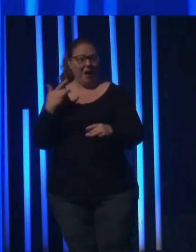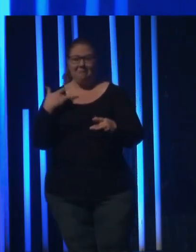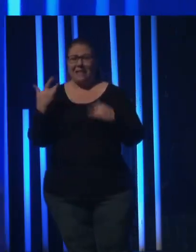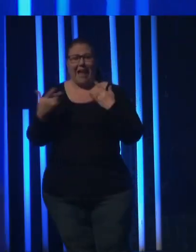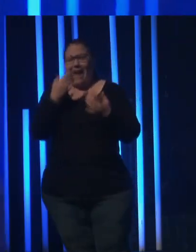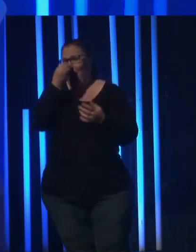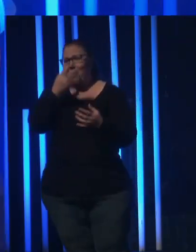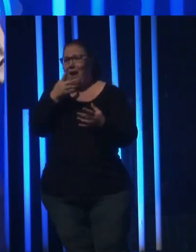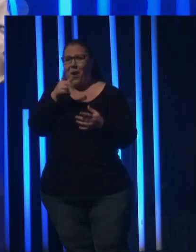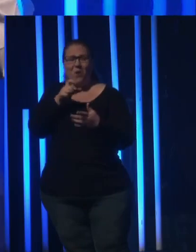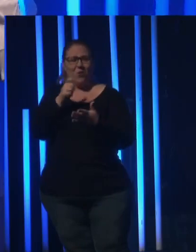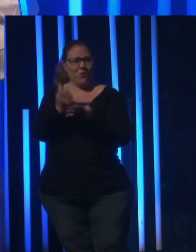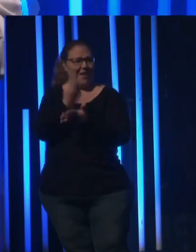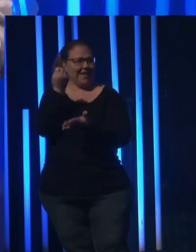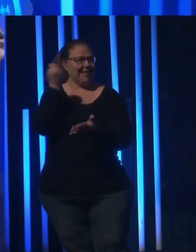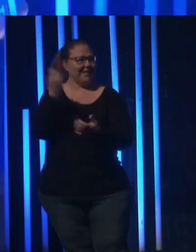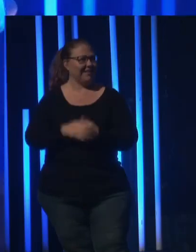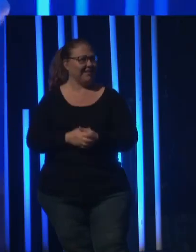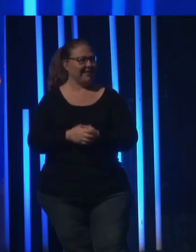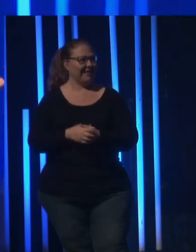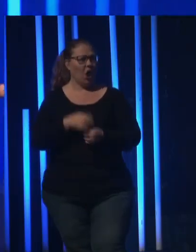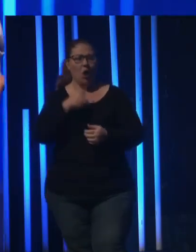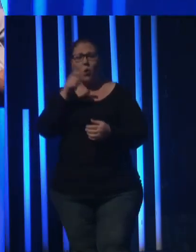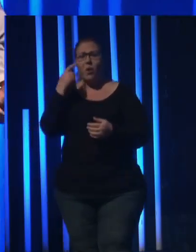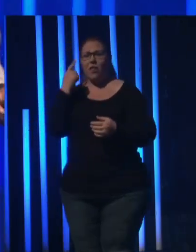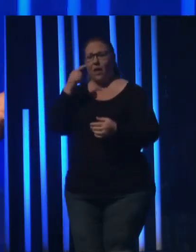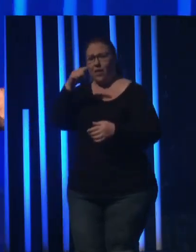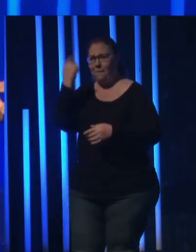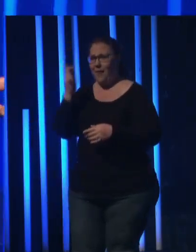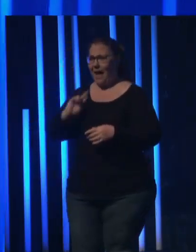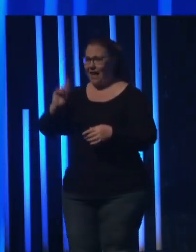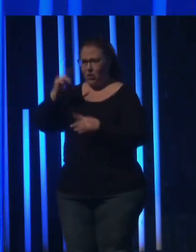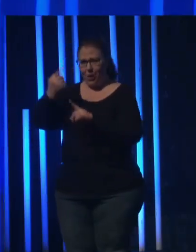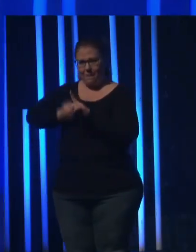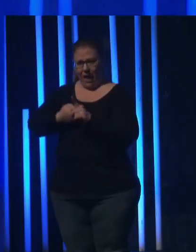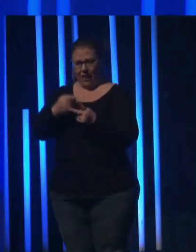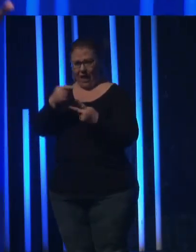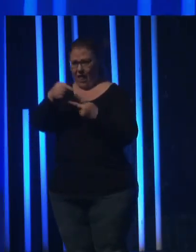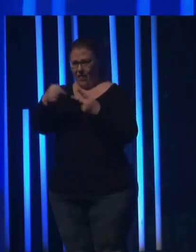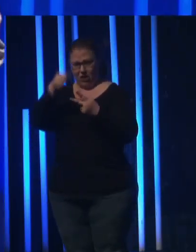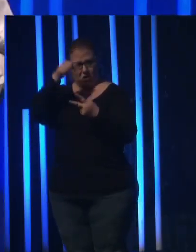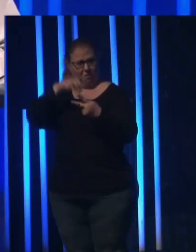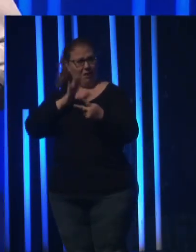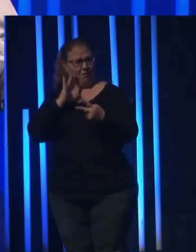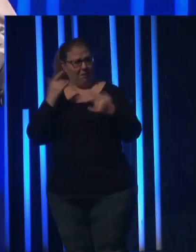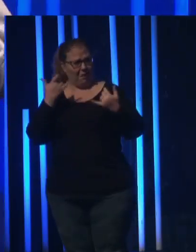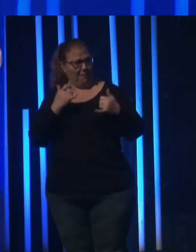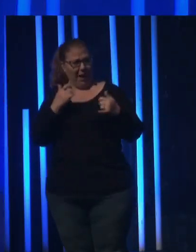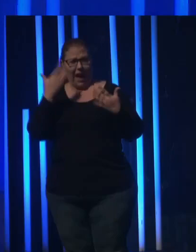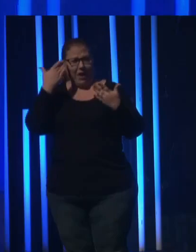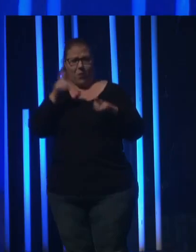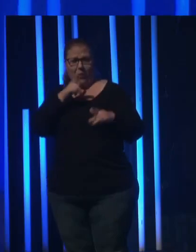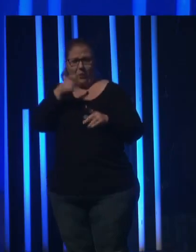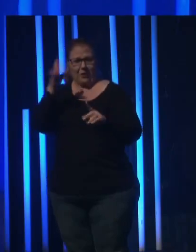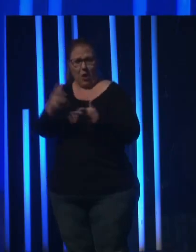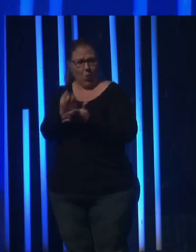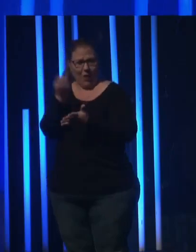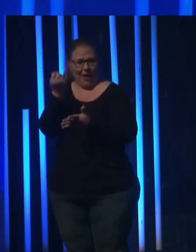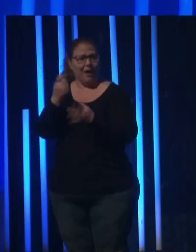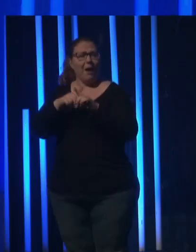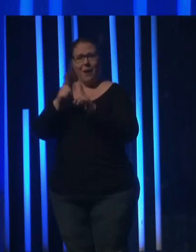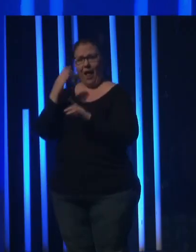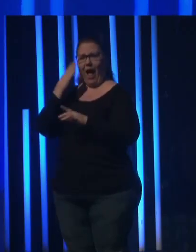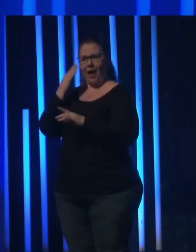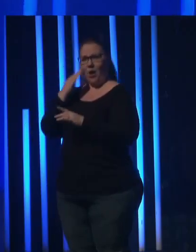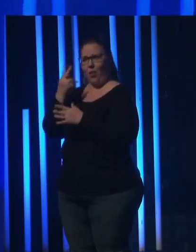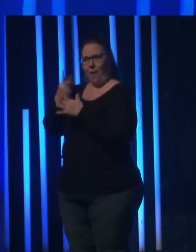who would have ever thought that on Black History Month that these two guys would be playing? And I want to tell you, I don't know who's going to win, but I know